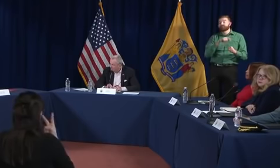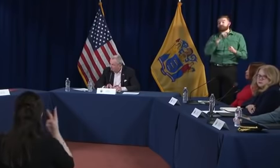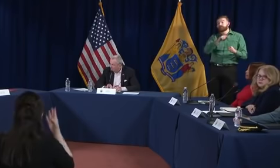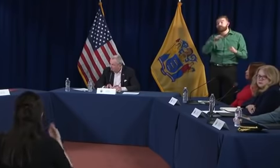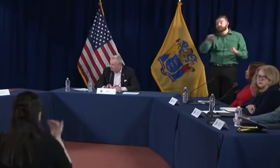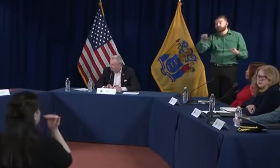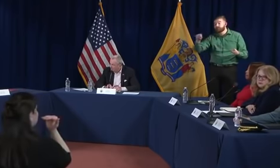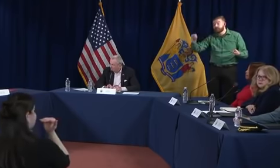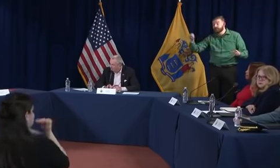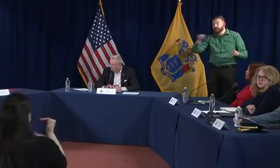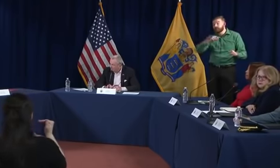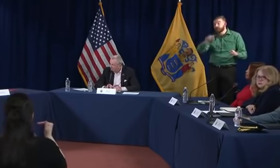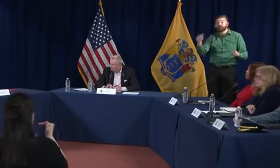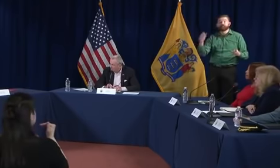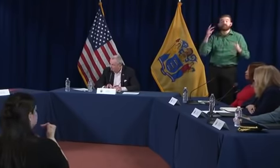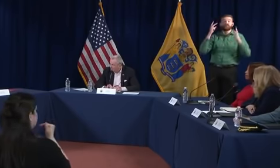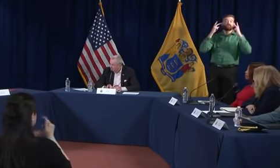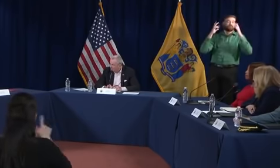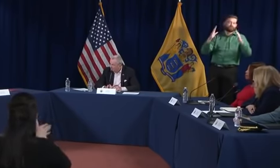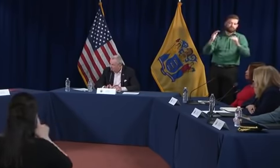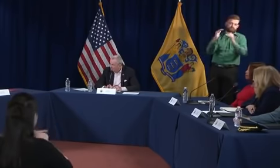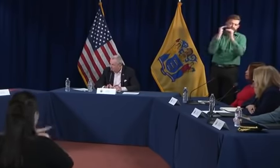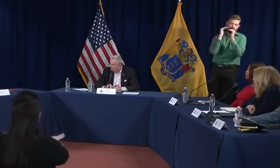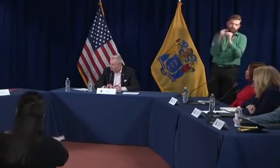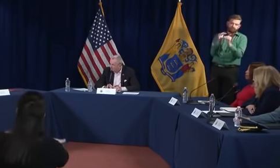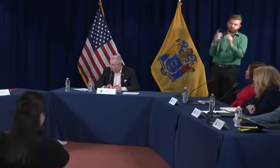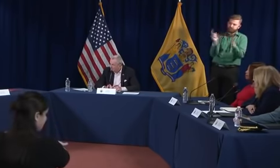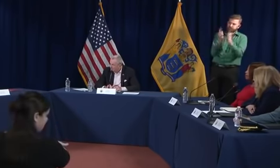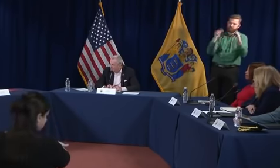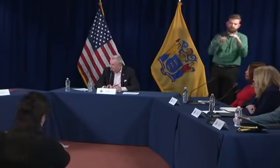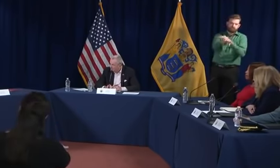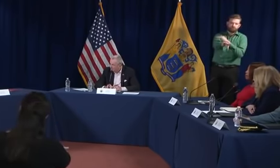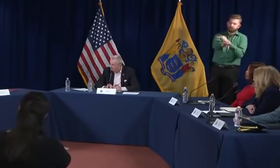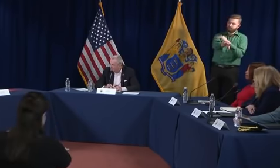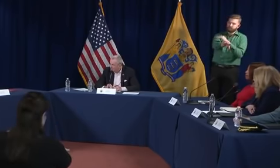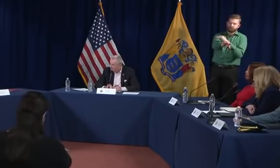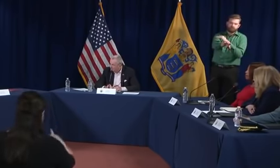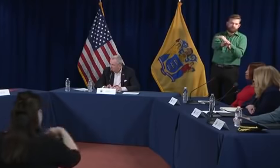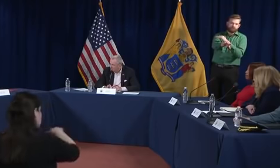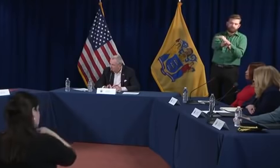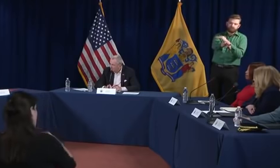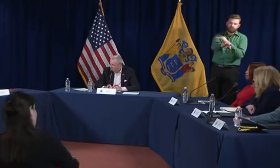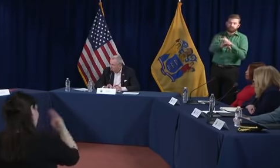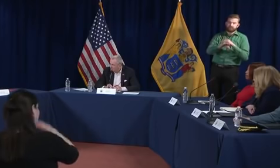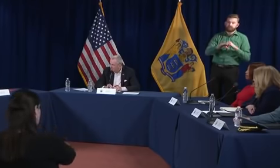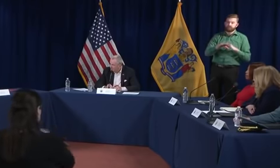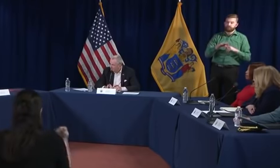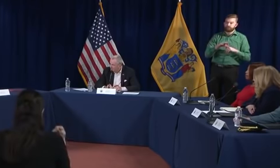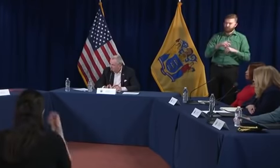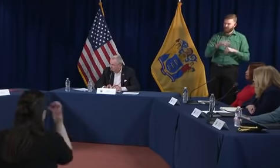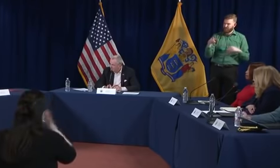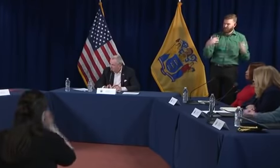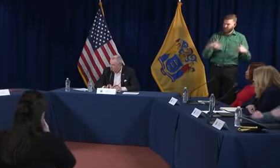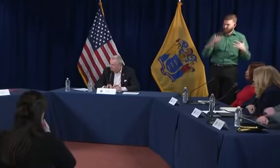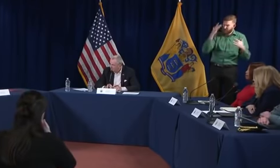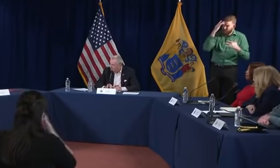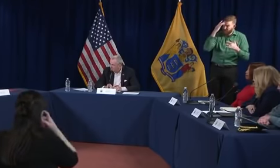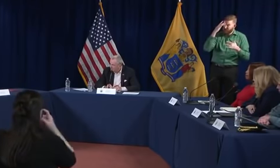to protect these vulnerable individuals. They are most at risk, as we have learned from the outbreak in Washington